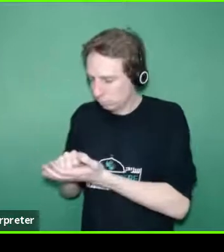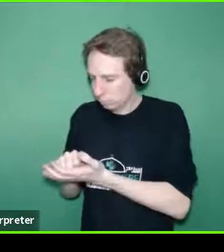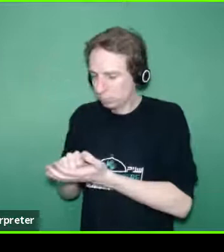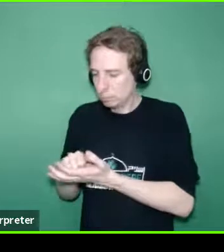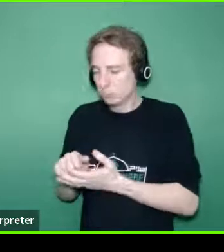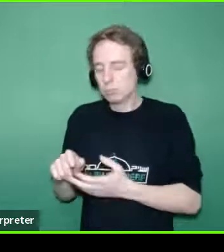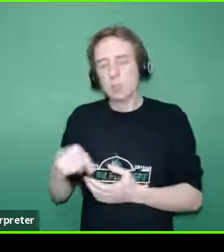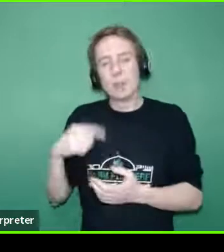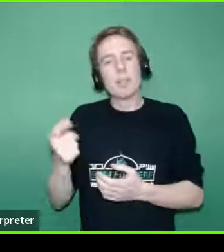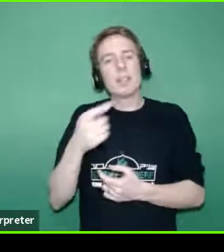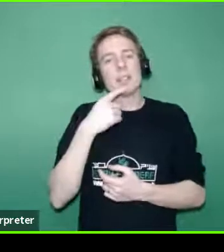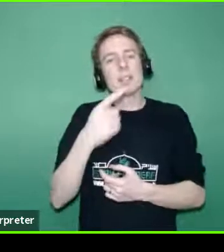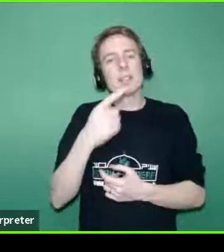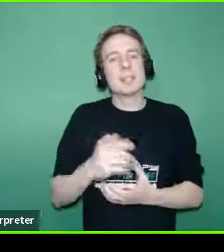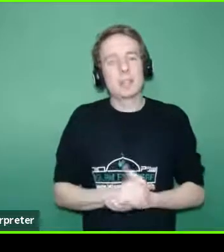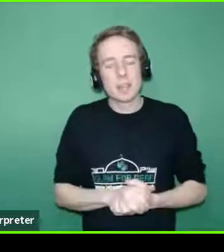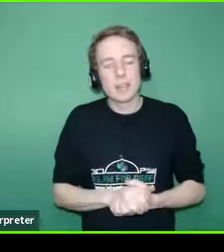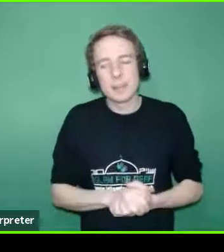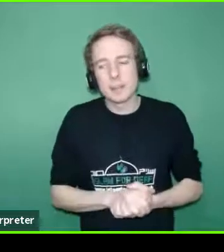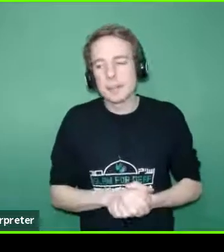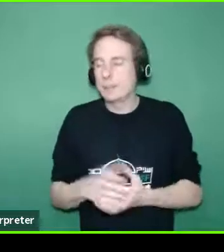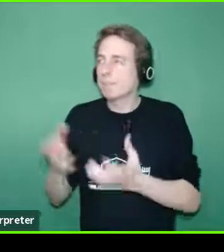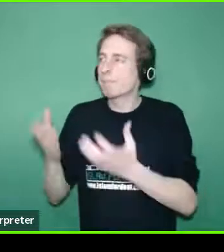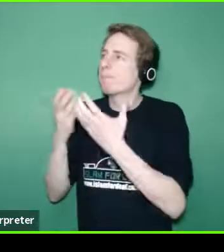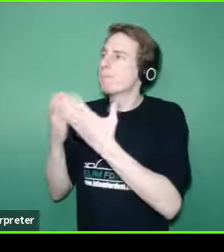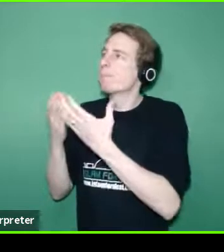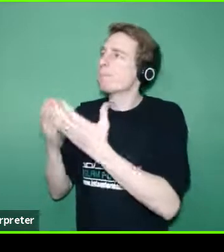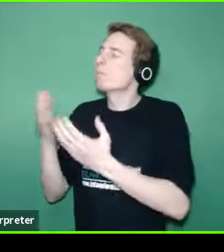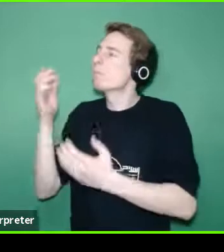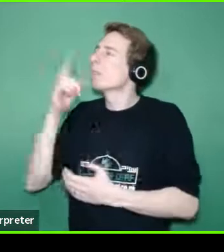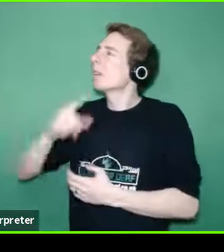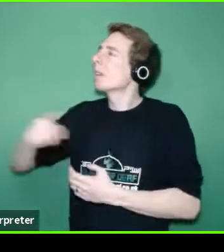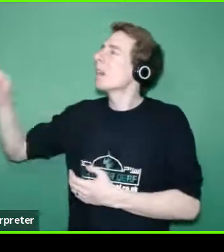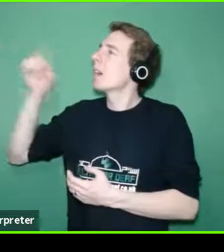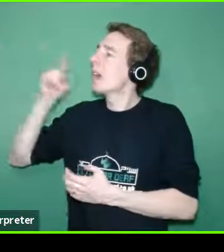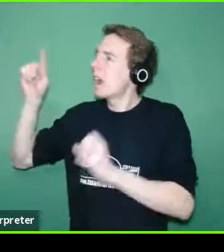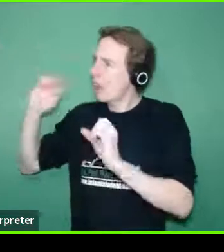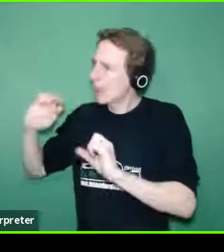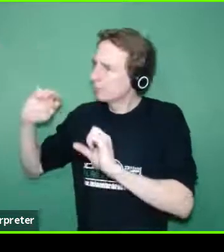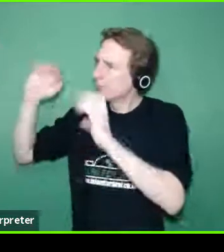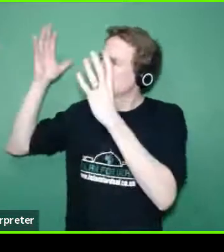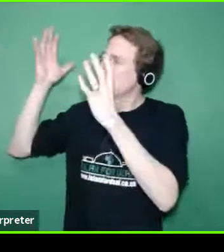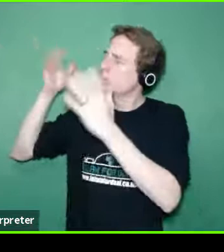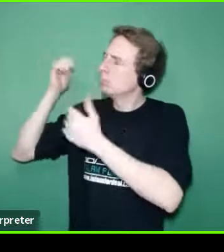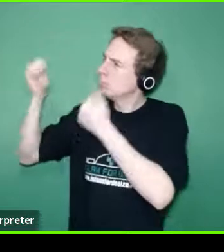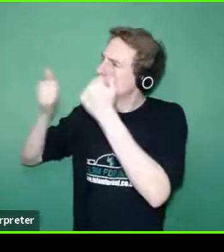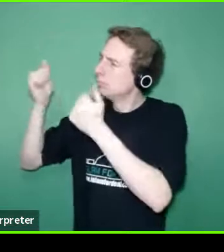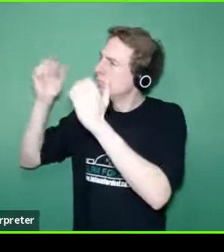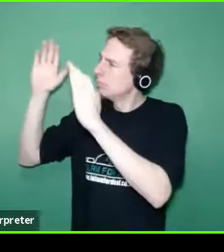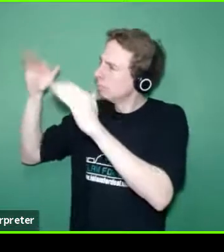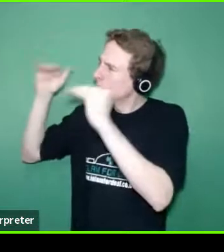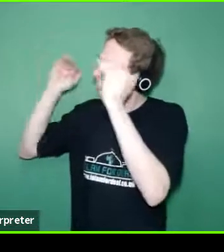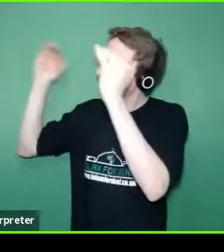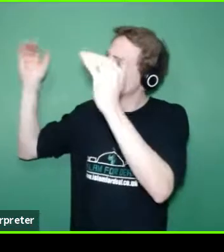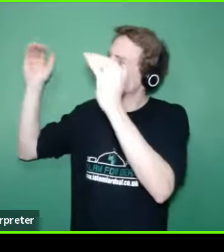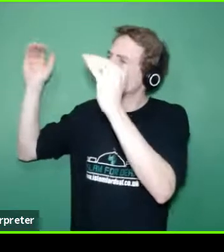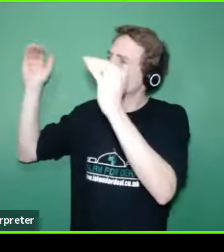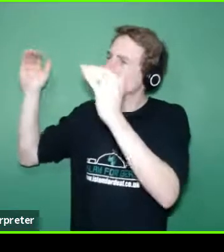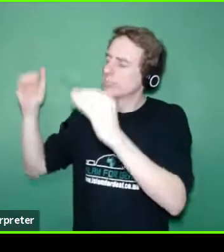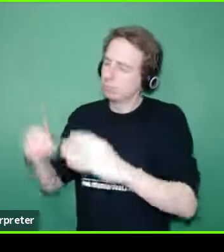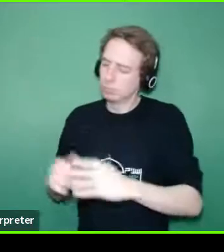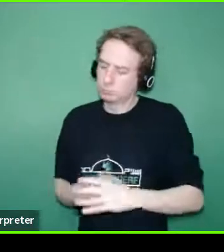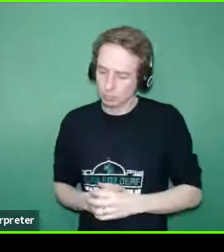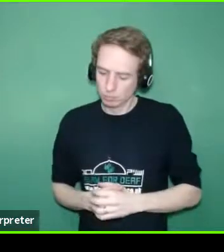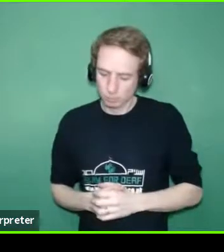meaning may Allah be glorified, and may he be lifted up. Subuhun